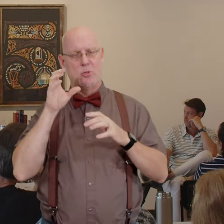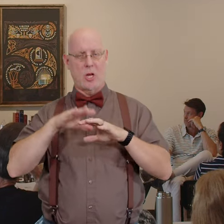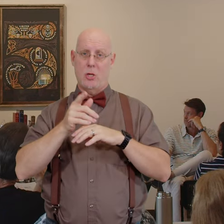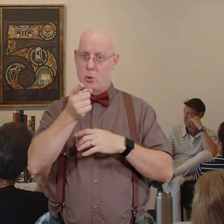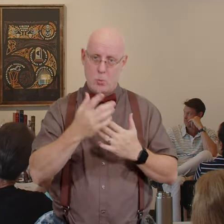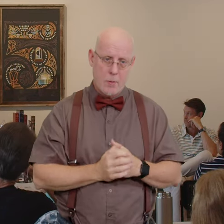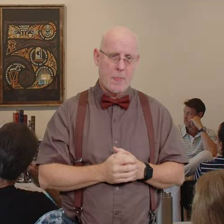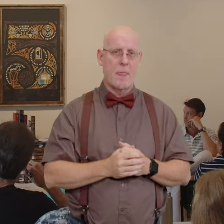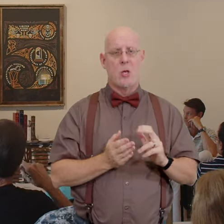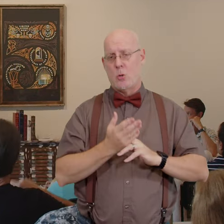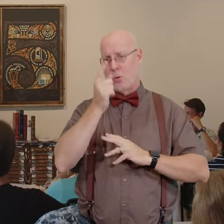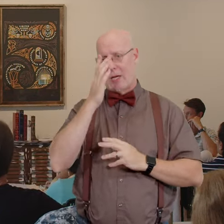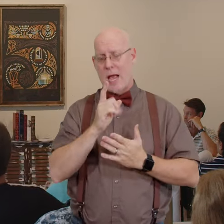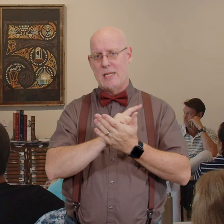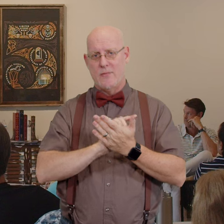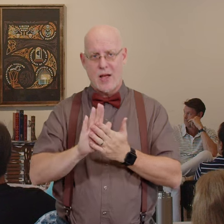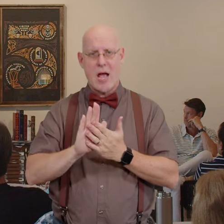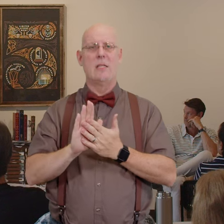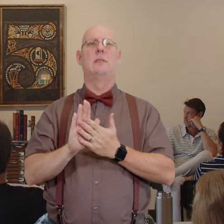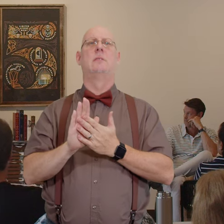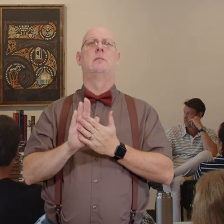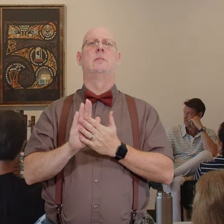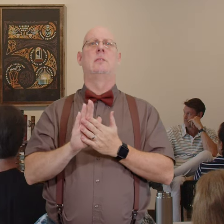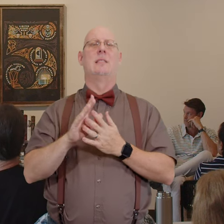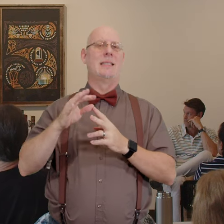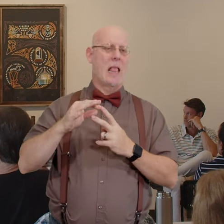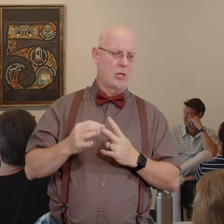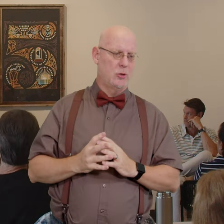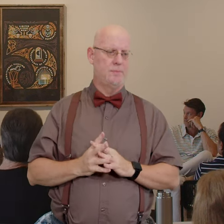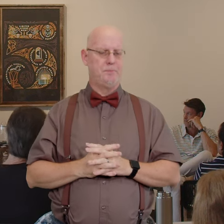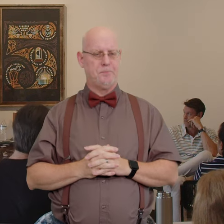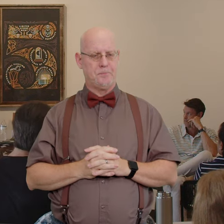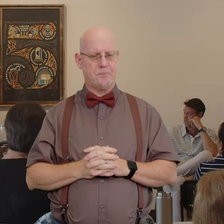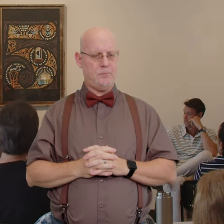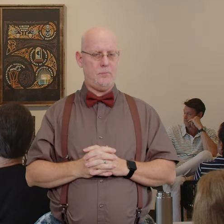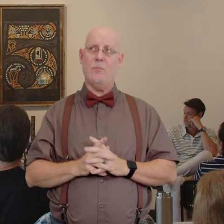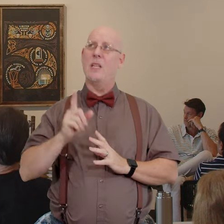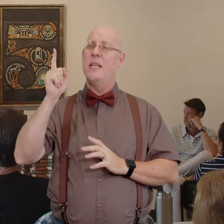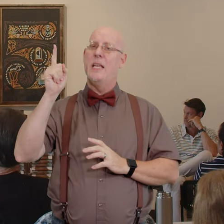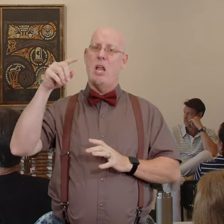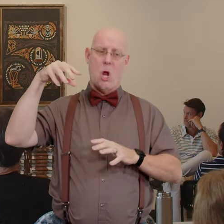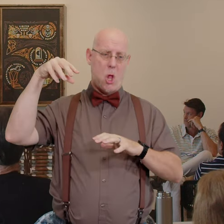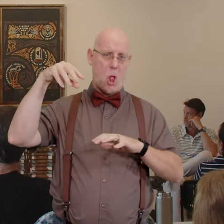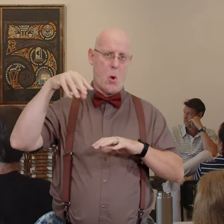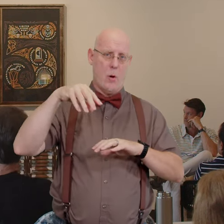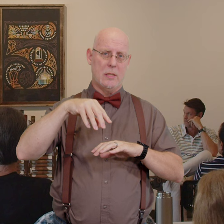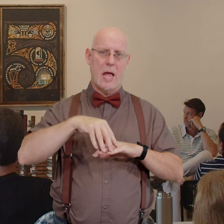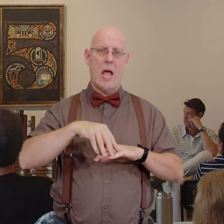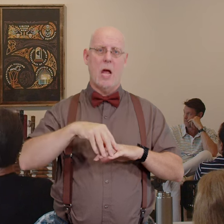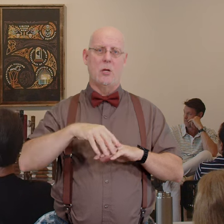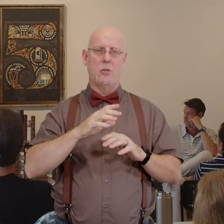you by God's divine sovereign selection. And he lowered down to